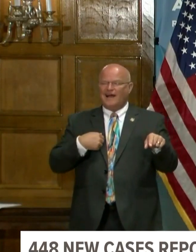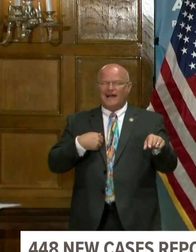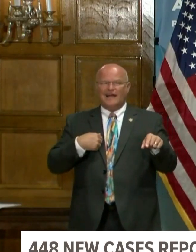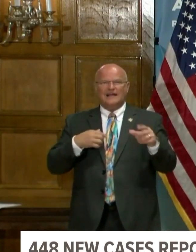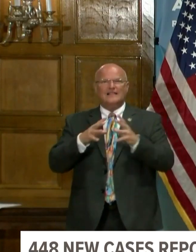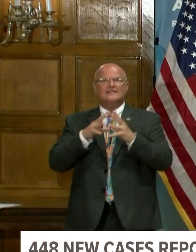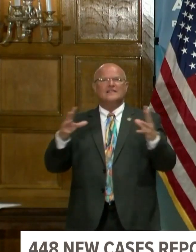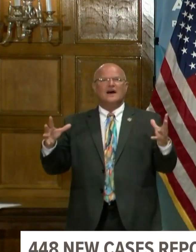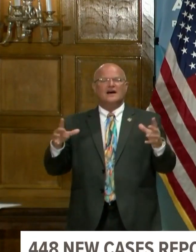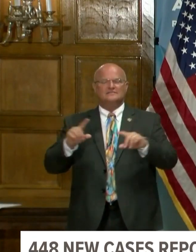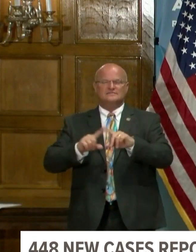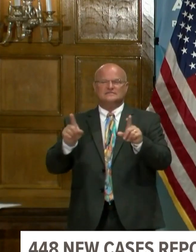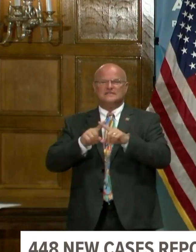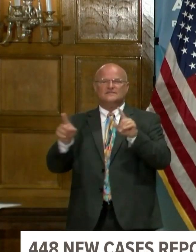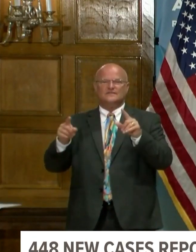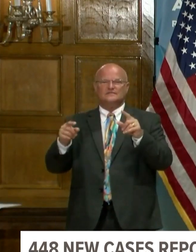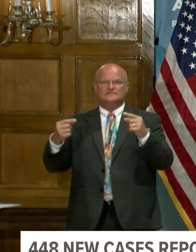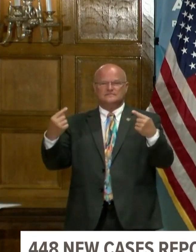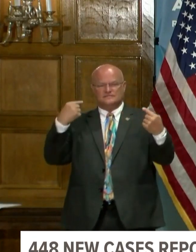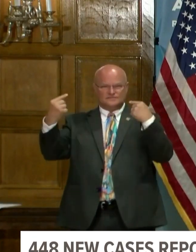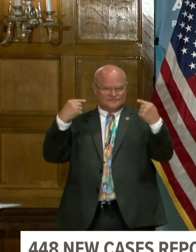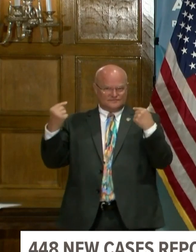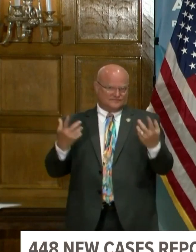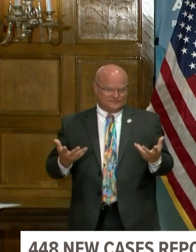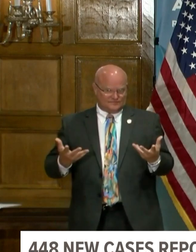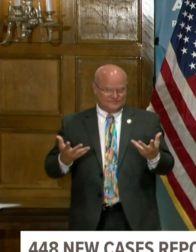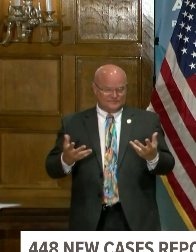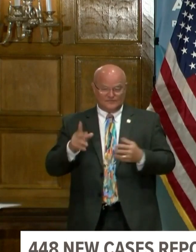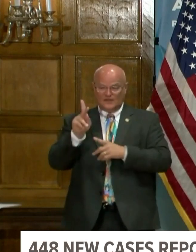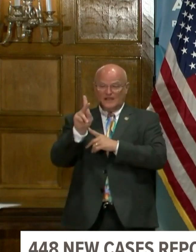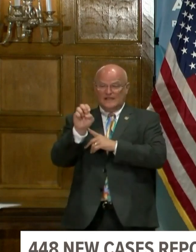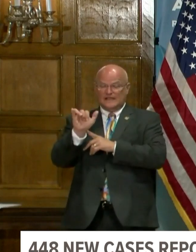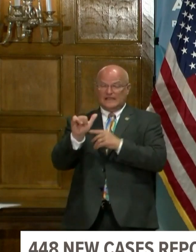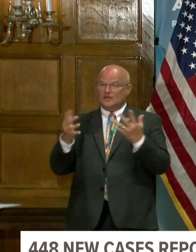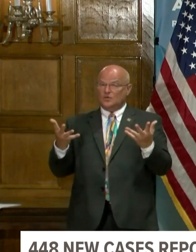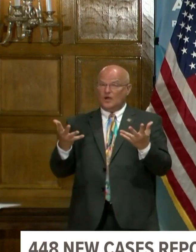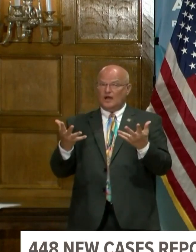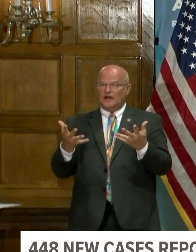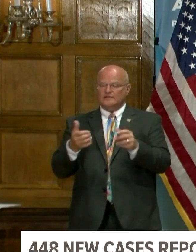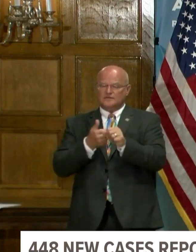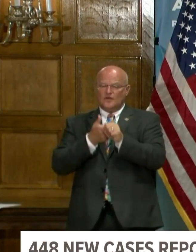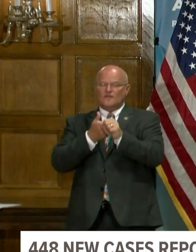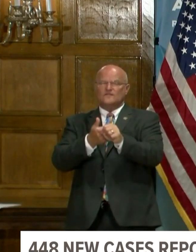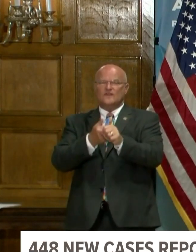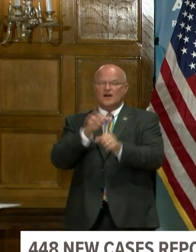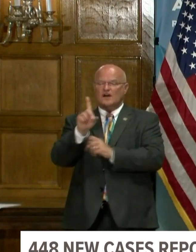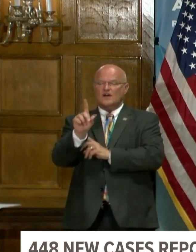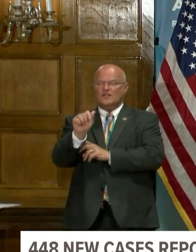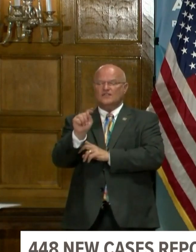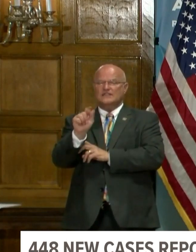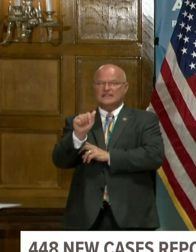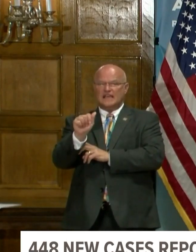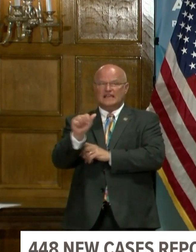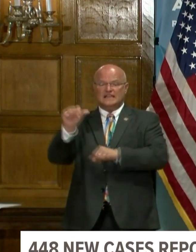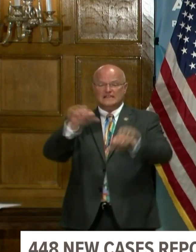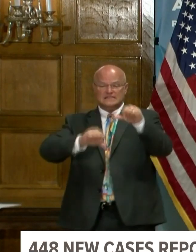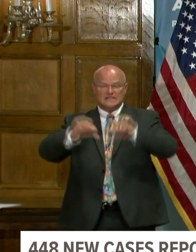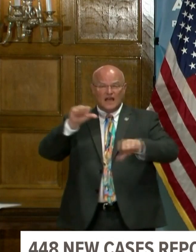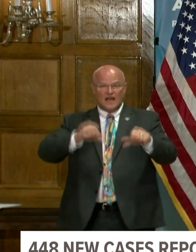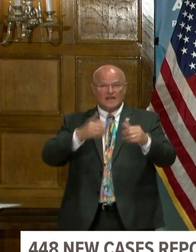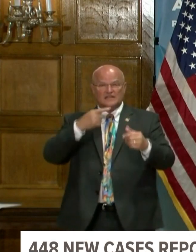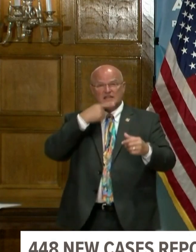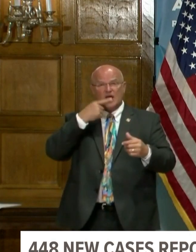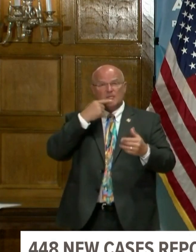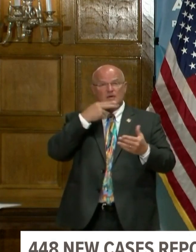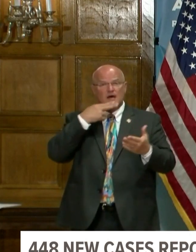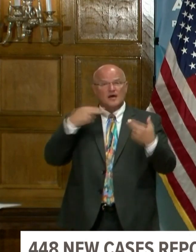a lot of different measurements there. What's the key thing is that we follow the data and the science and our public health